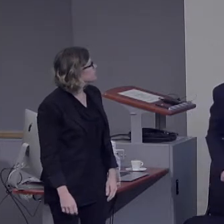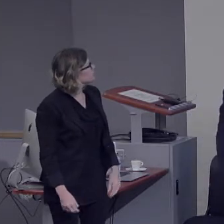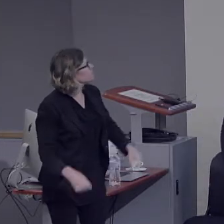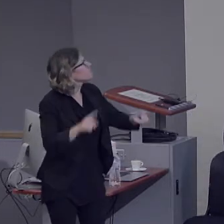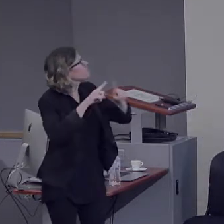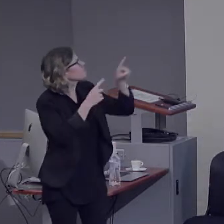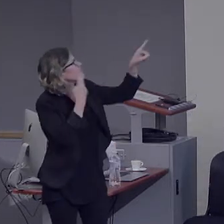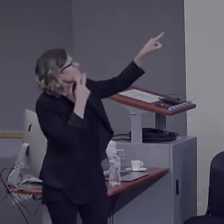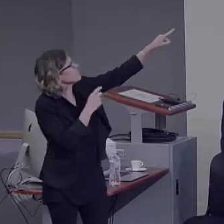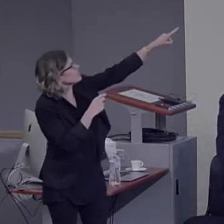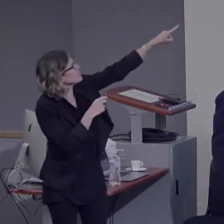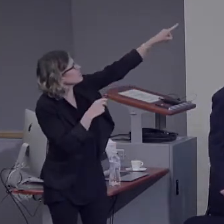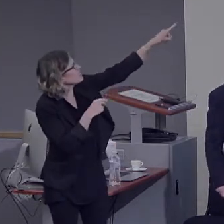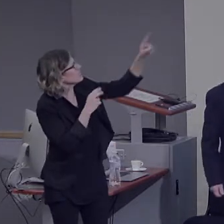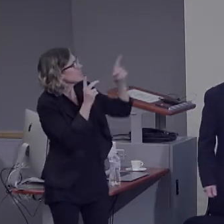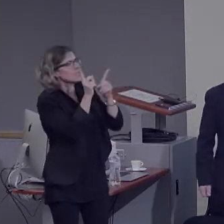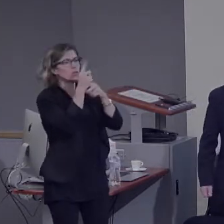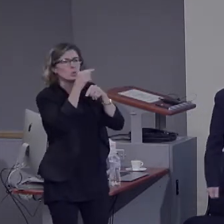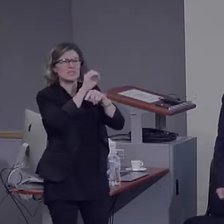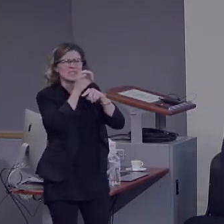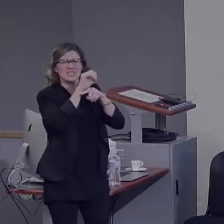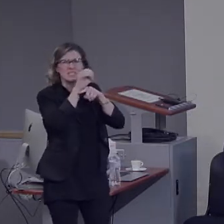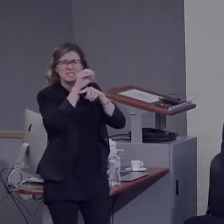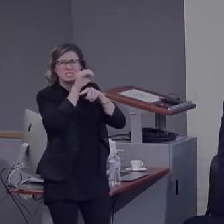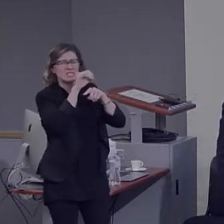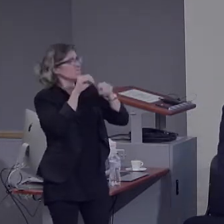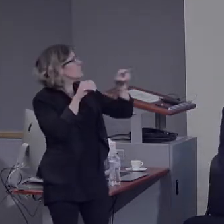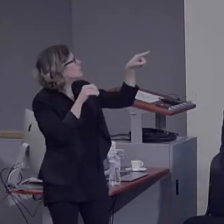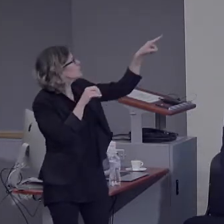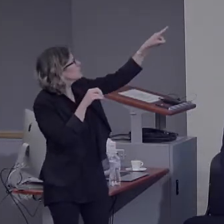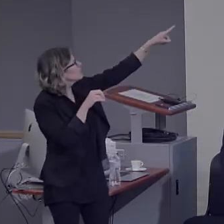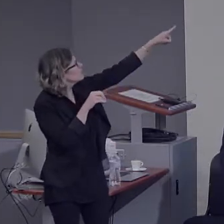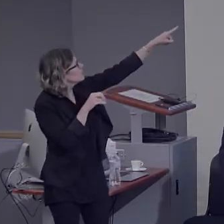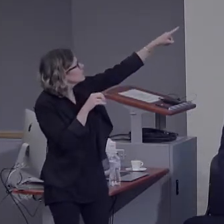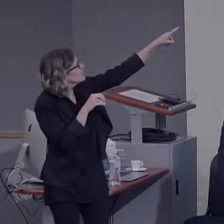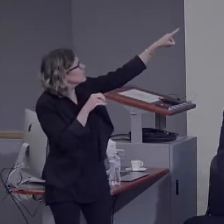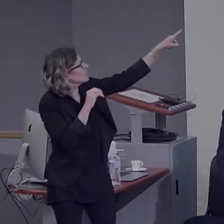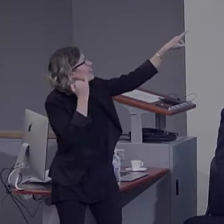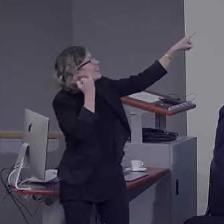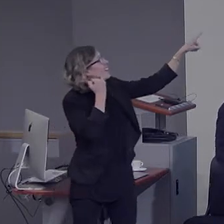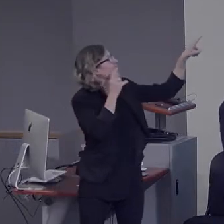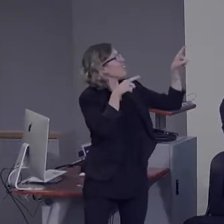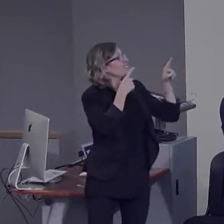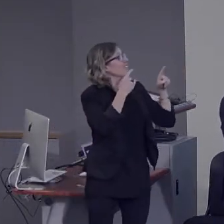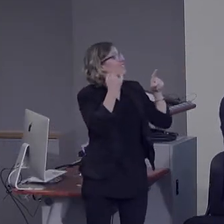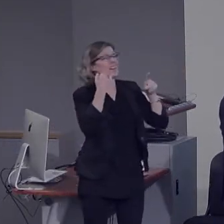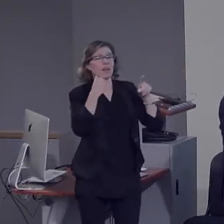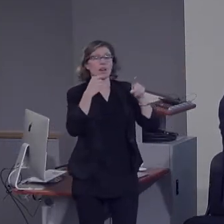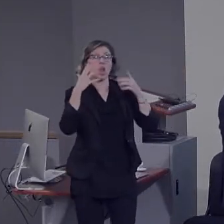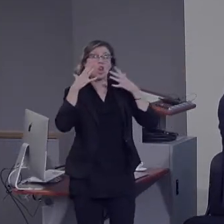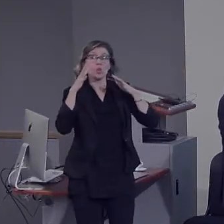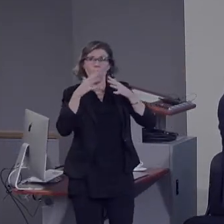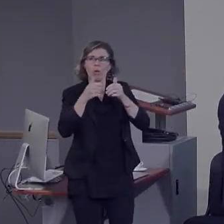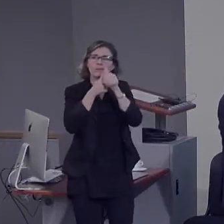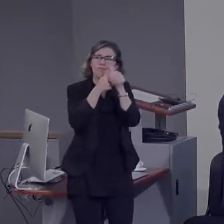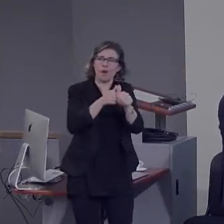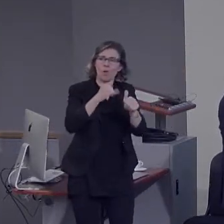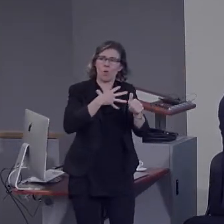But you can see here, if you have a sound, here will be monkey grasping, will be a kind